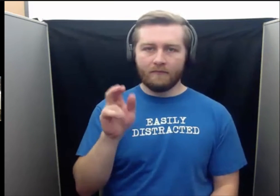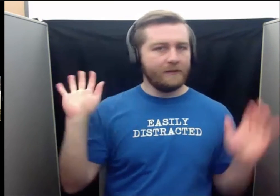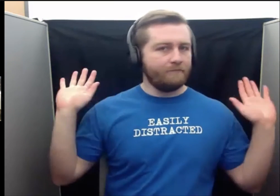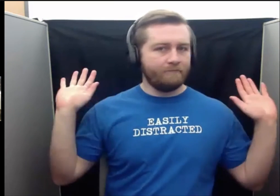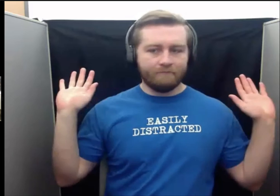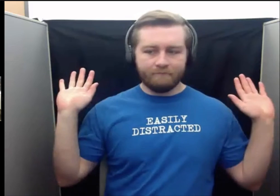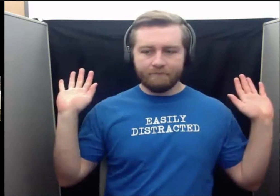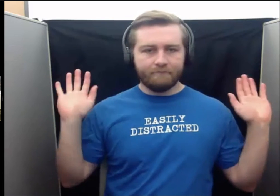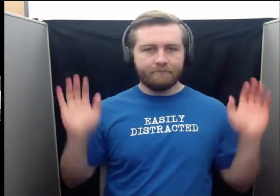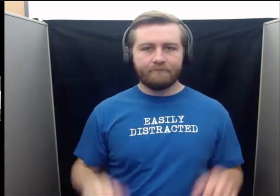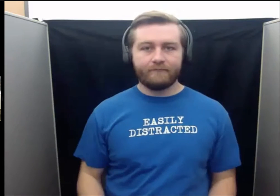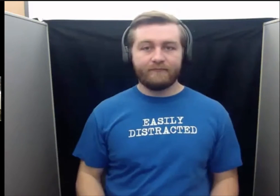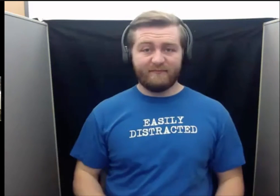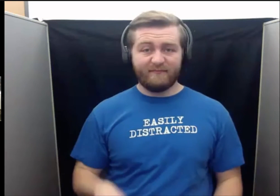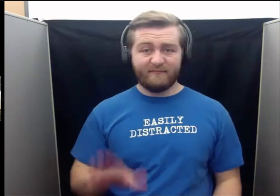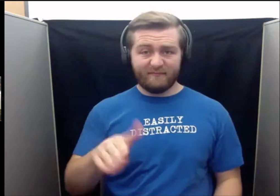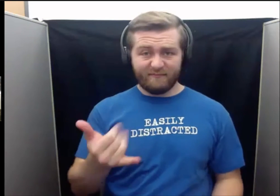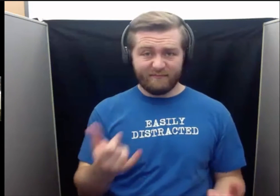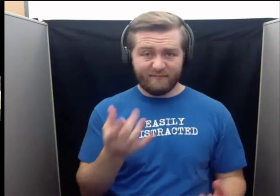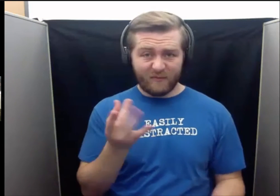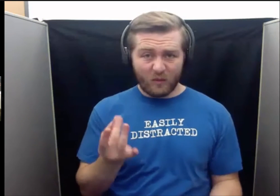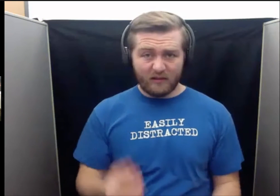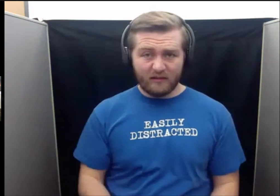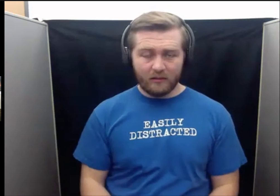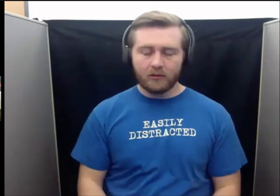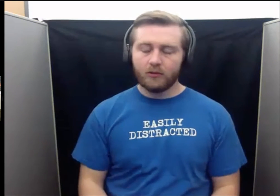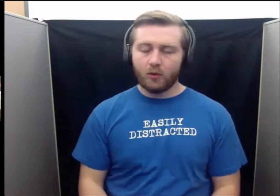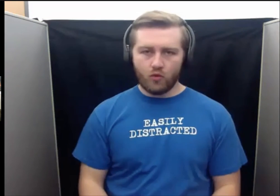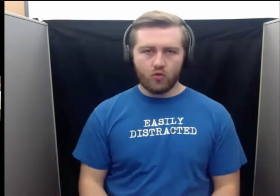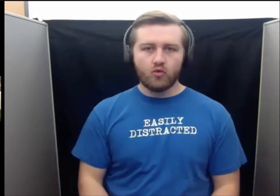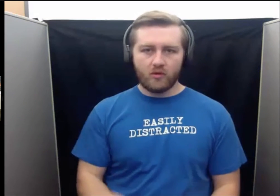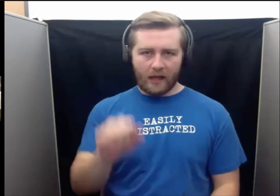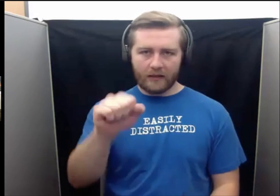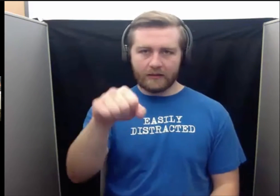Is it humid today? Yeah, it's very humid today.